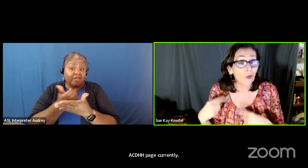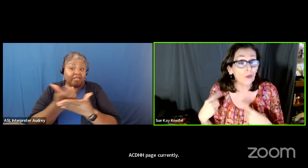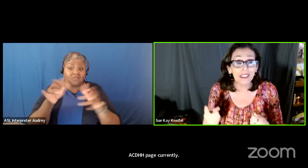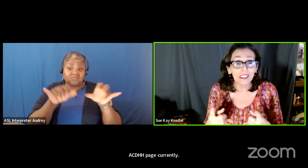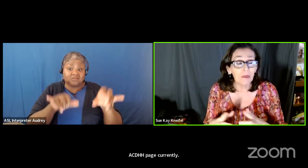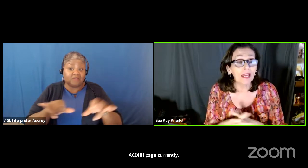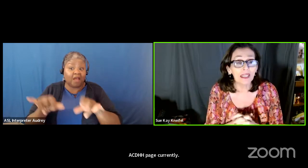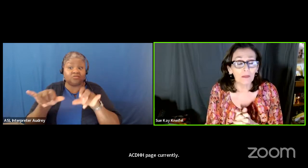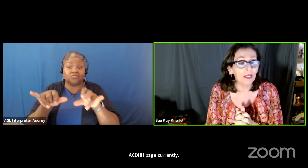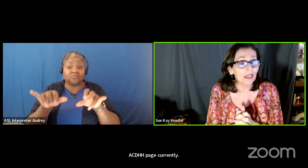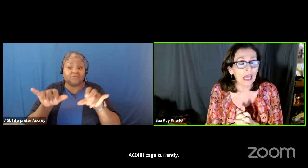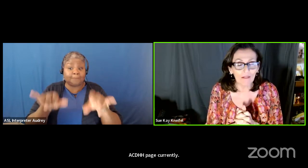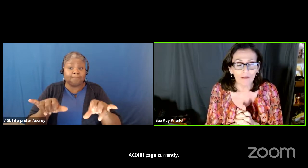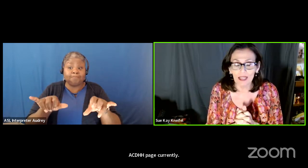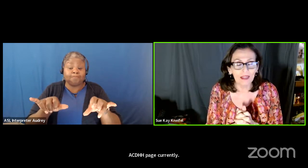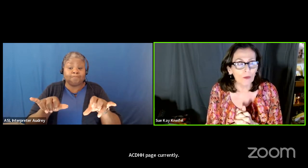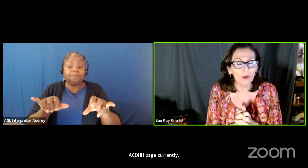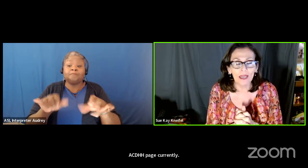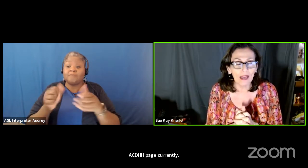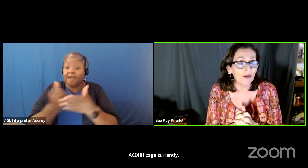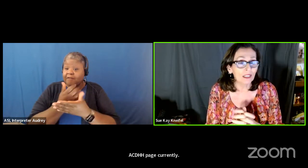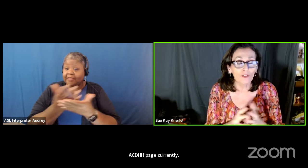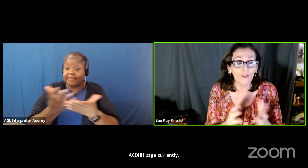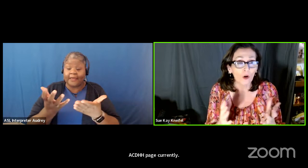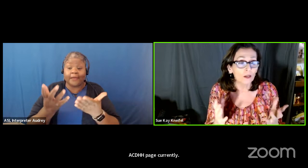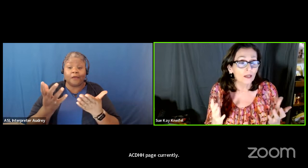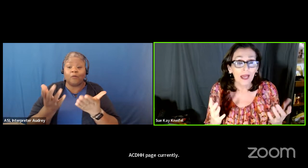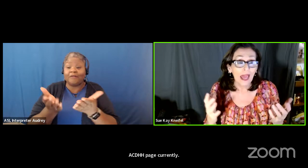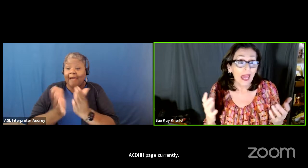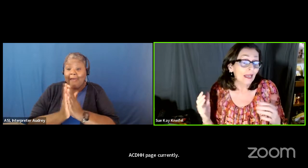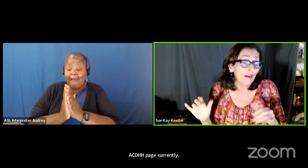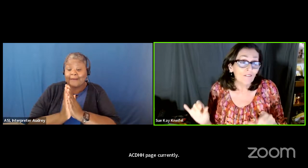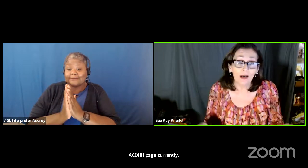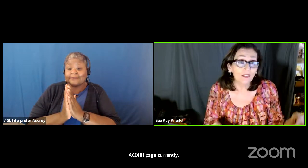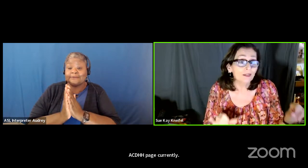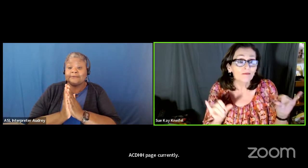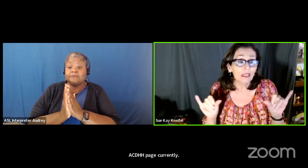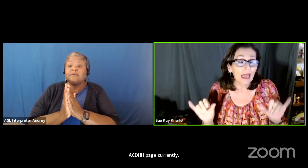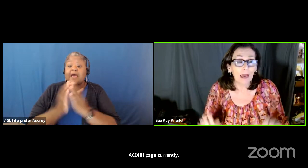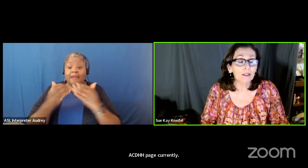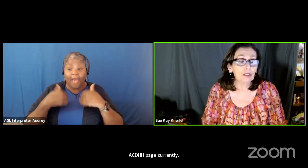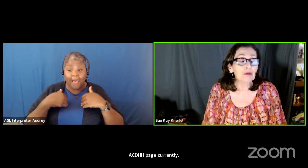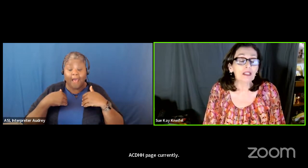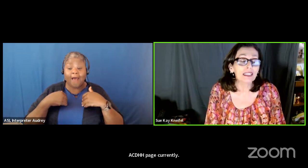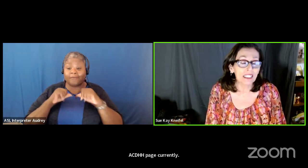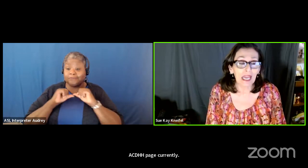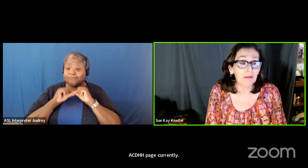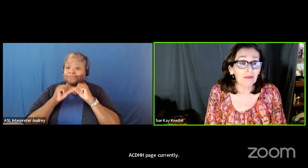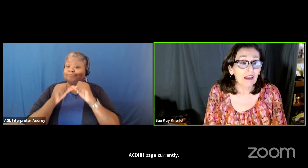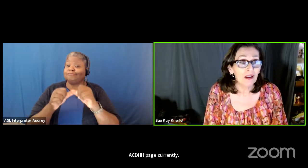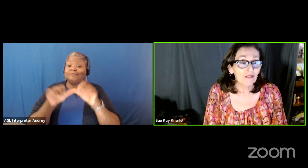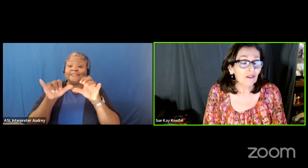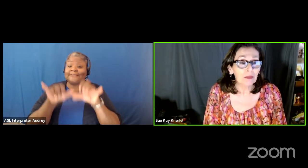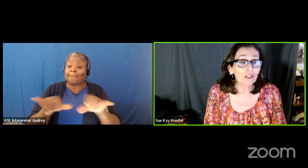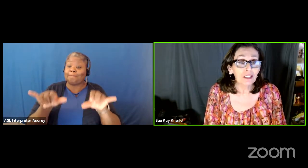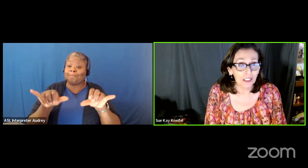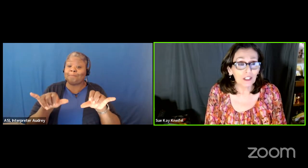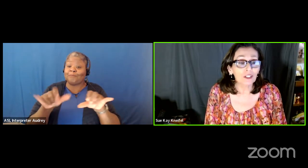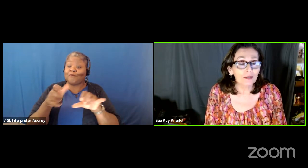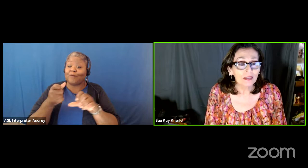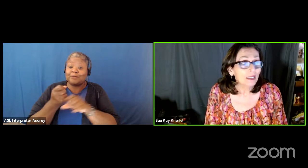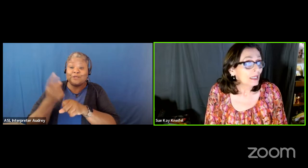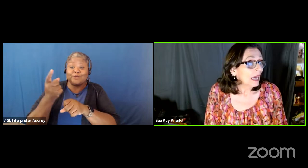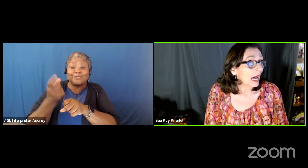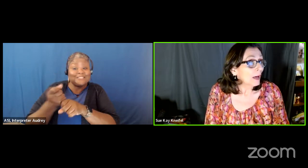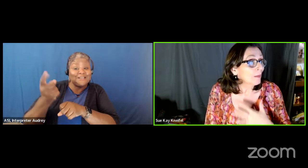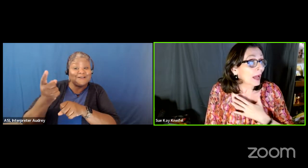it always has been. It'll be everything that we have asked for and have done absolutely the same from year to